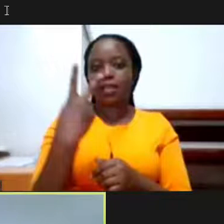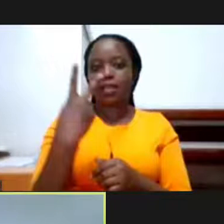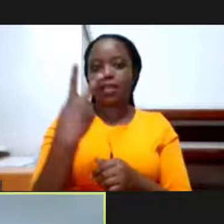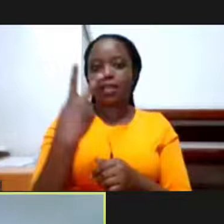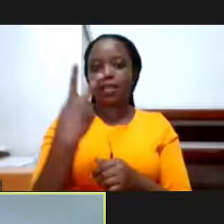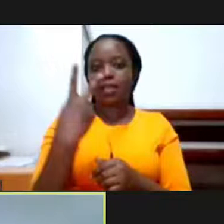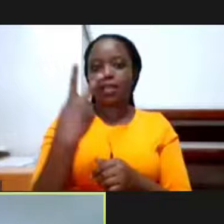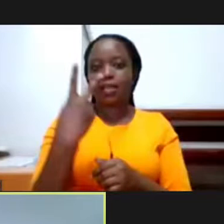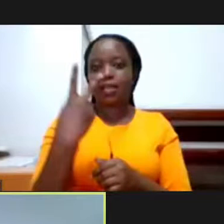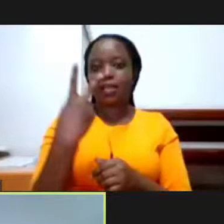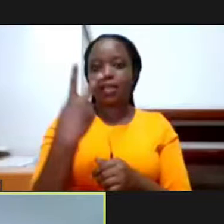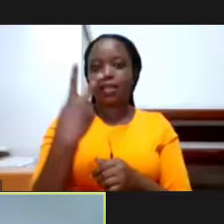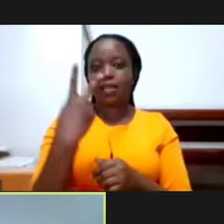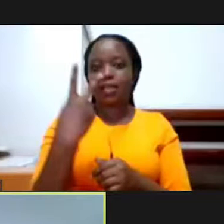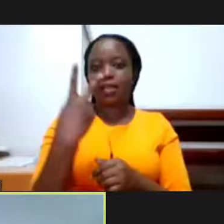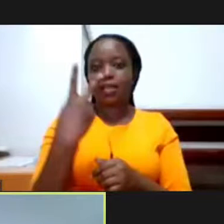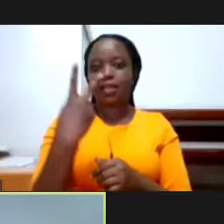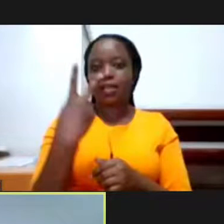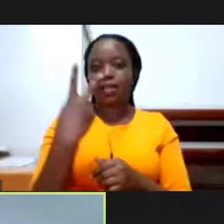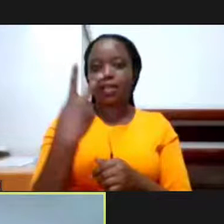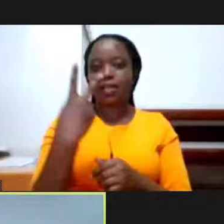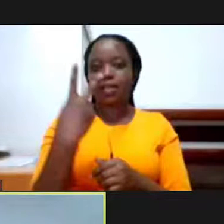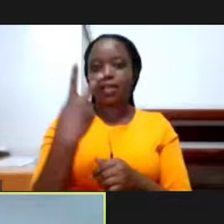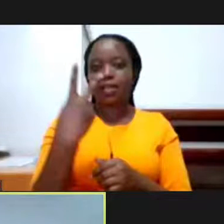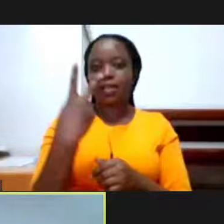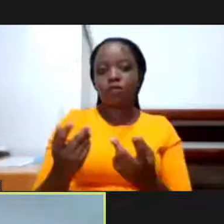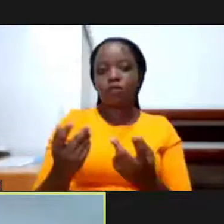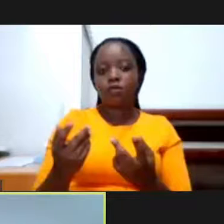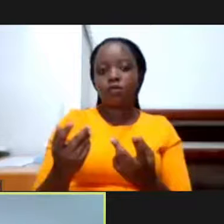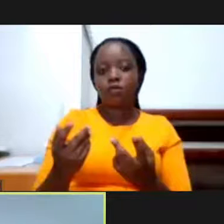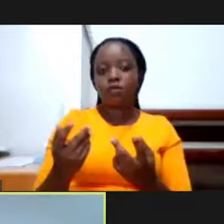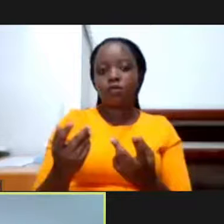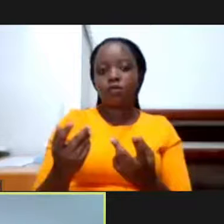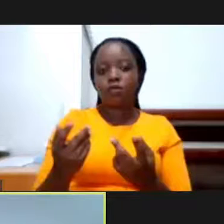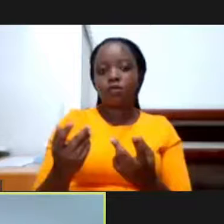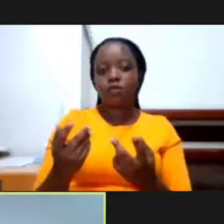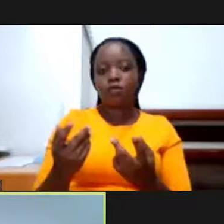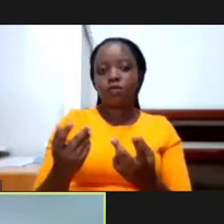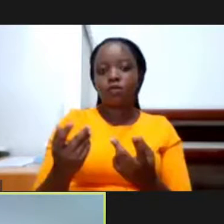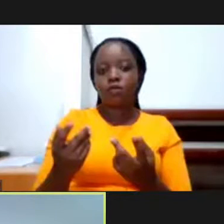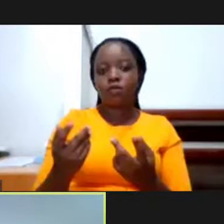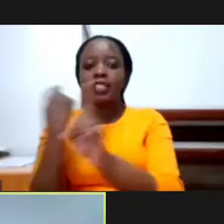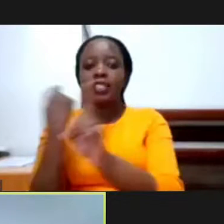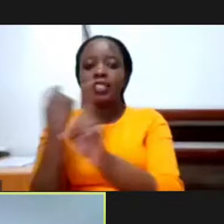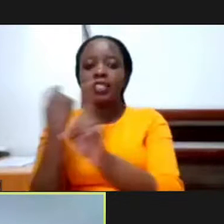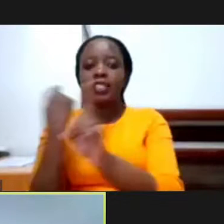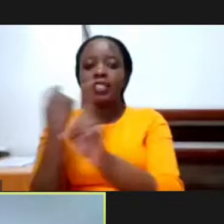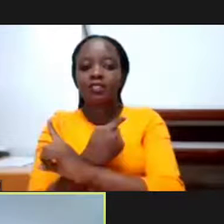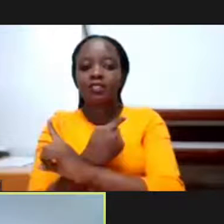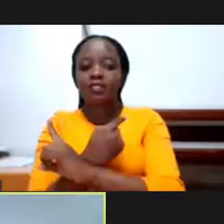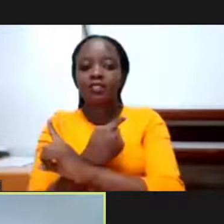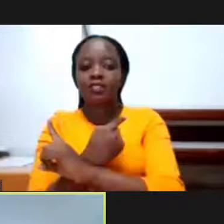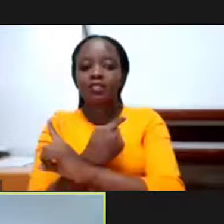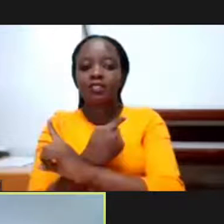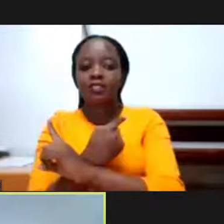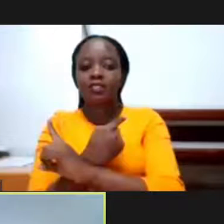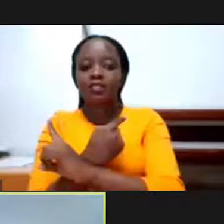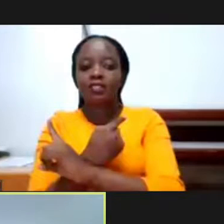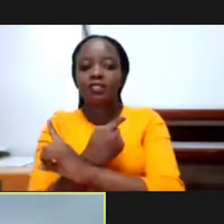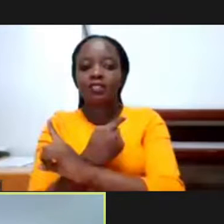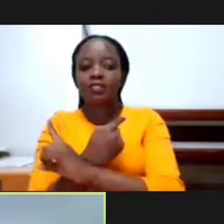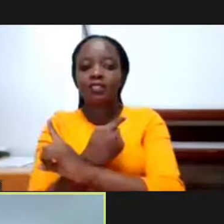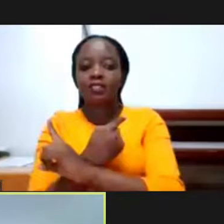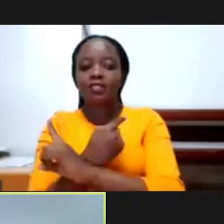03. So it's not possible to have different devices for the same PIN unless it's operating as a